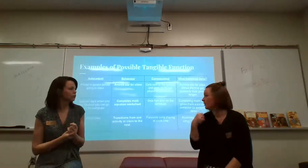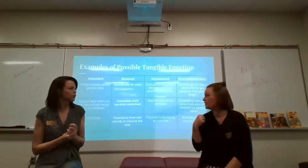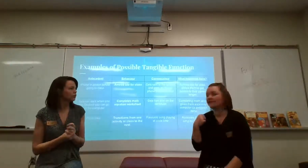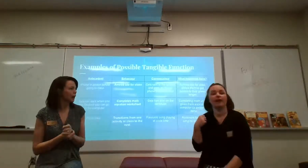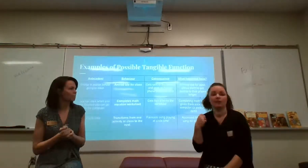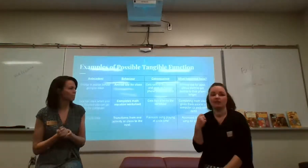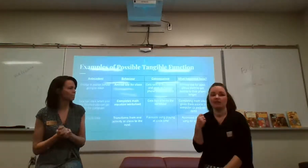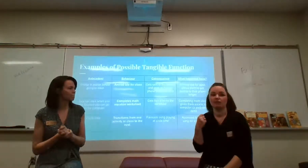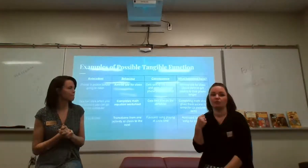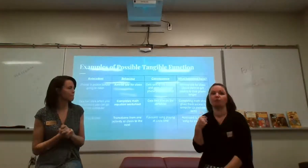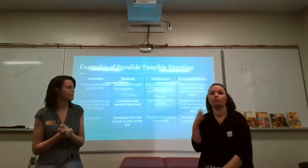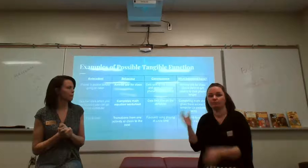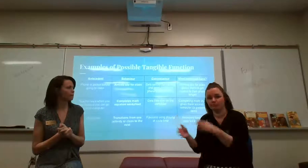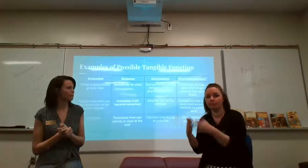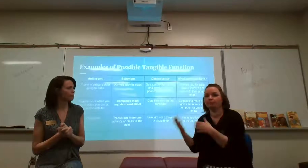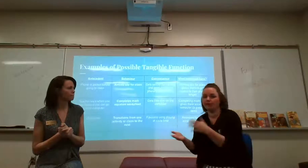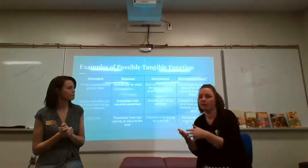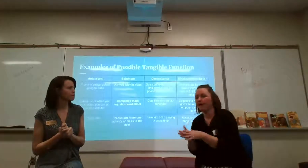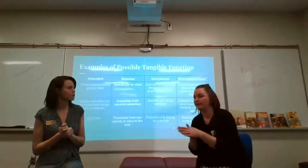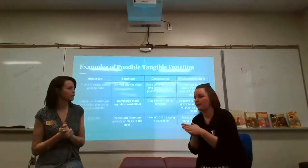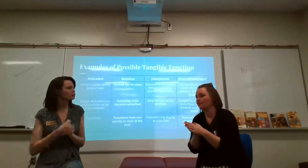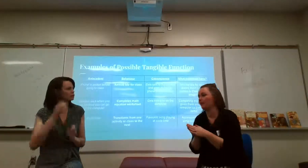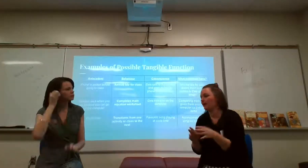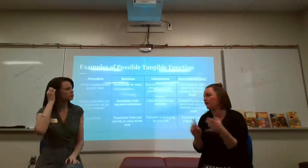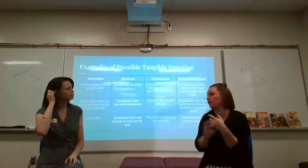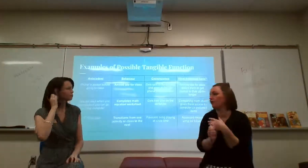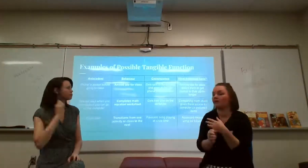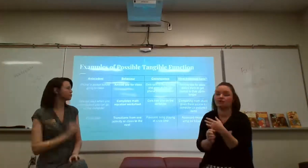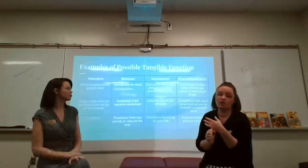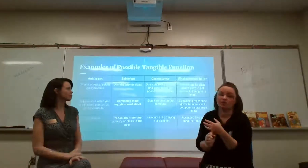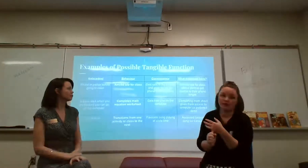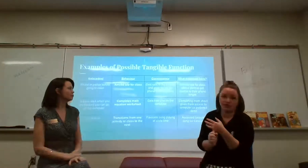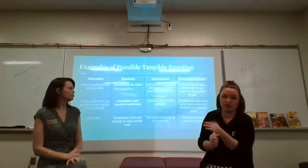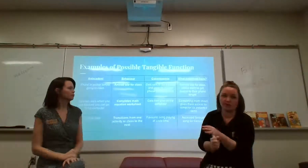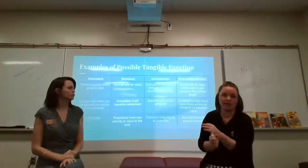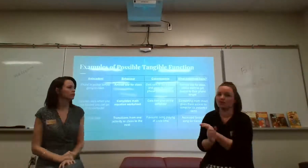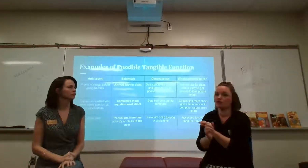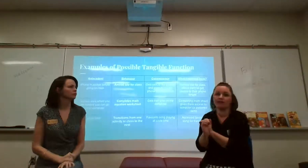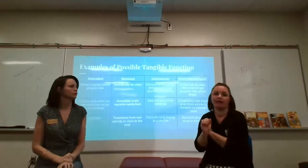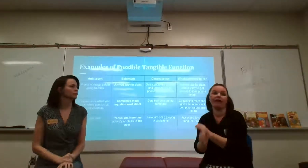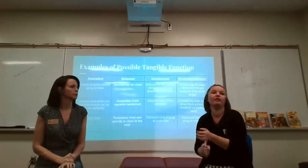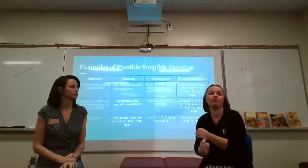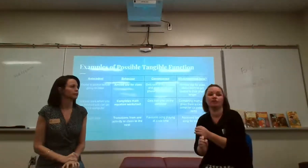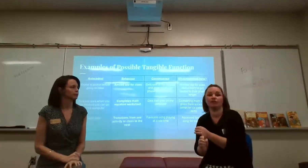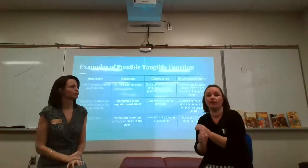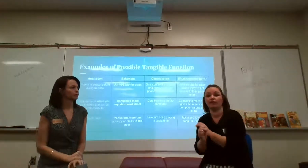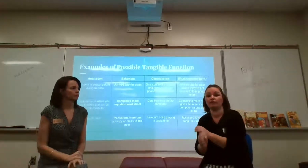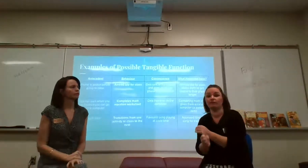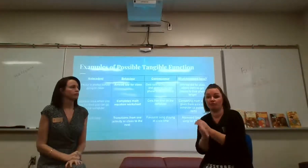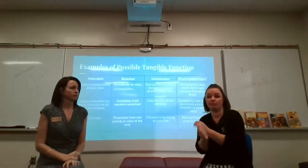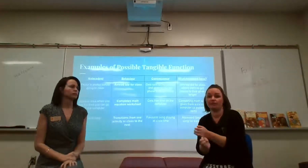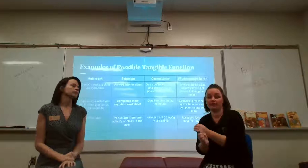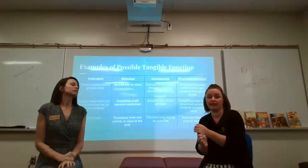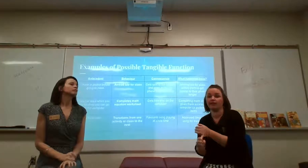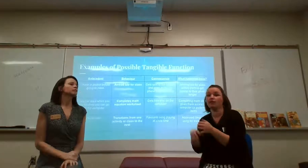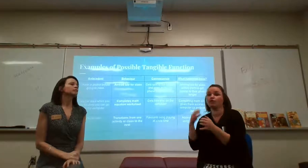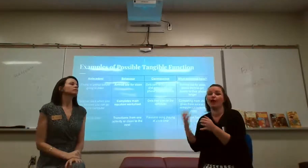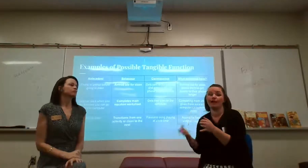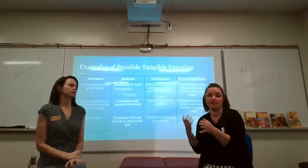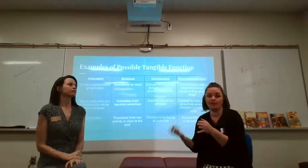going to see a lot more tangible maladaptive behavior when there is no functional communication, so they can't use their verbal skills to access what